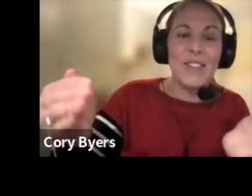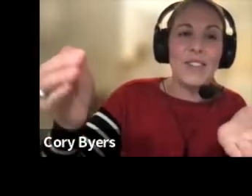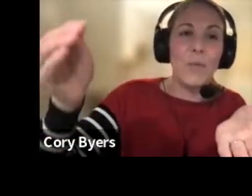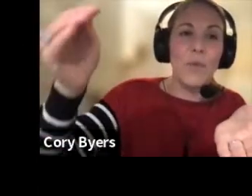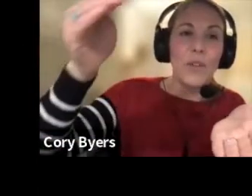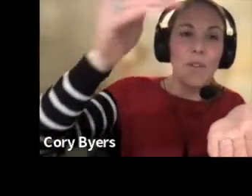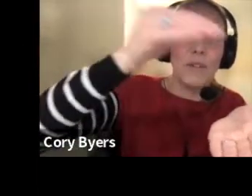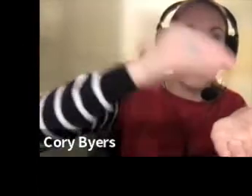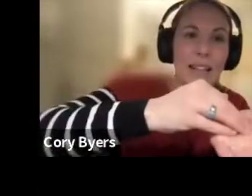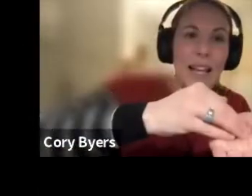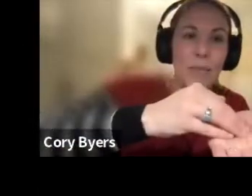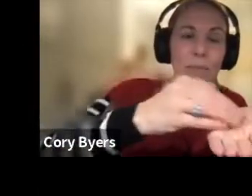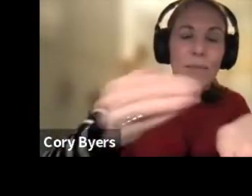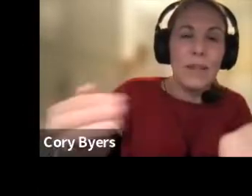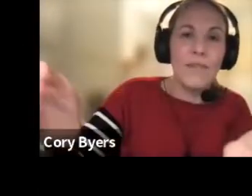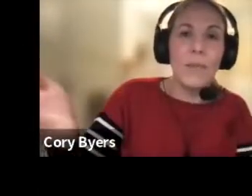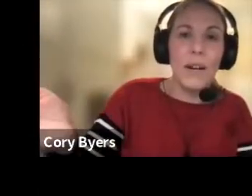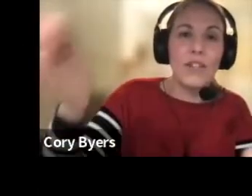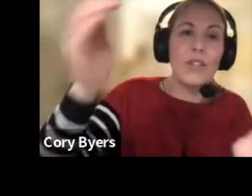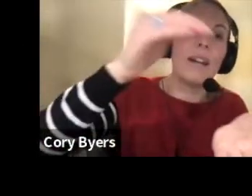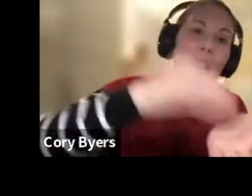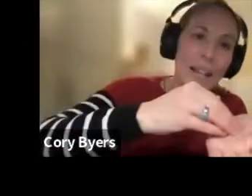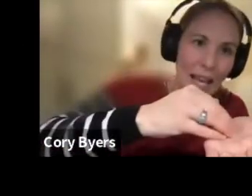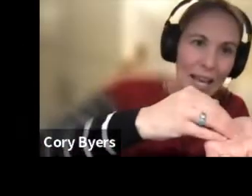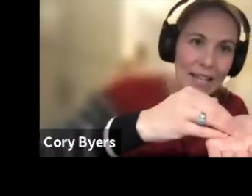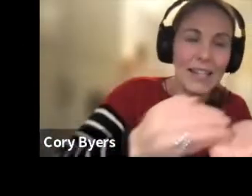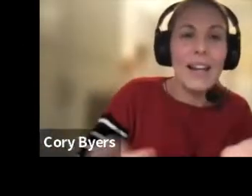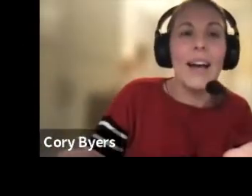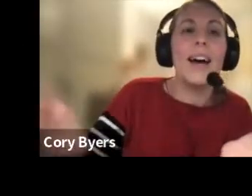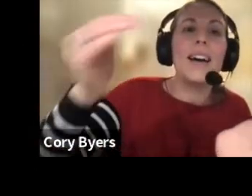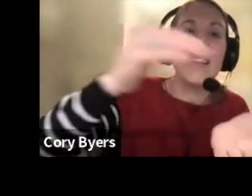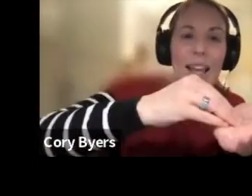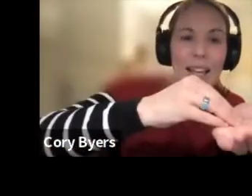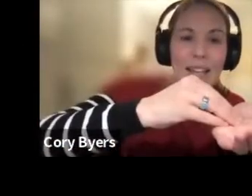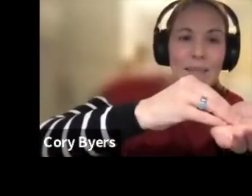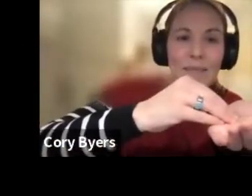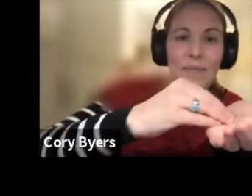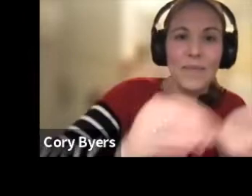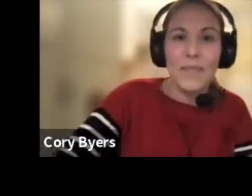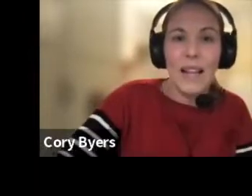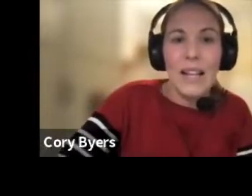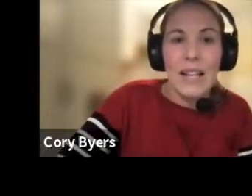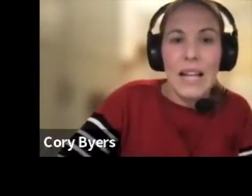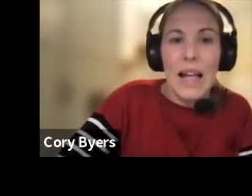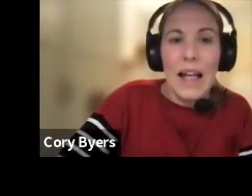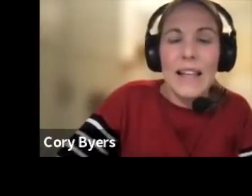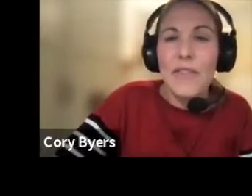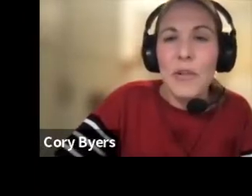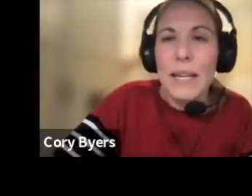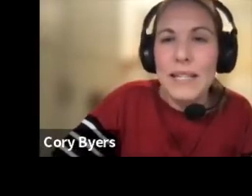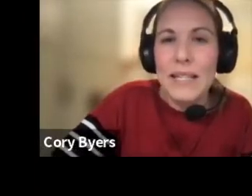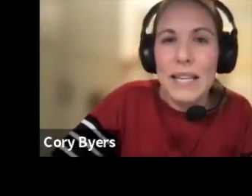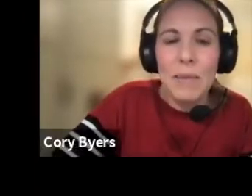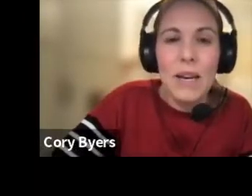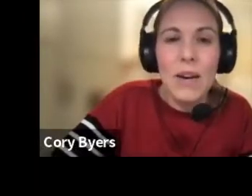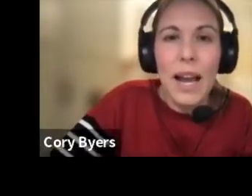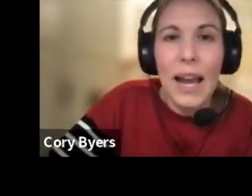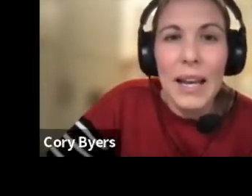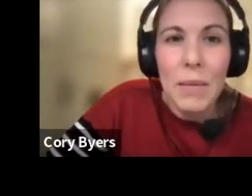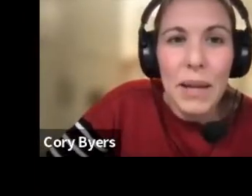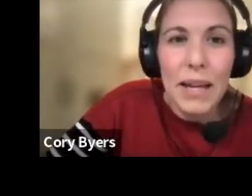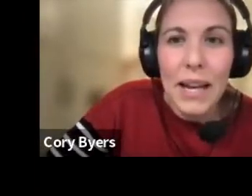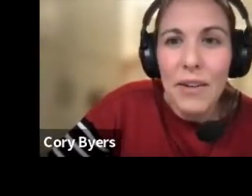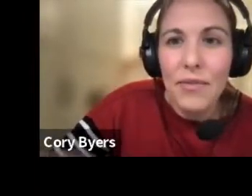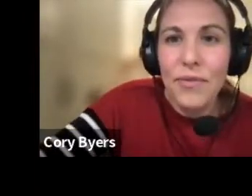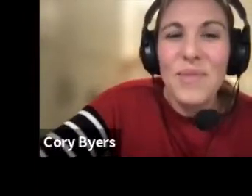again, you just like, if you want to do it again, is everybody seeing me? Okay.